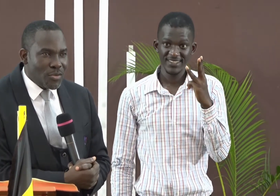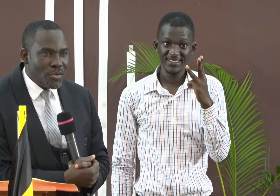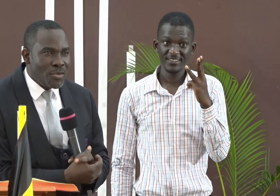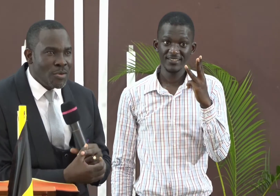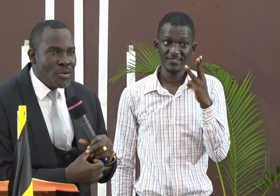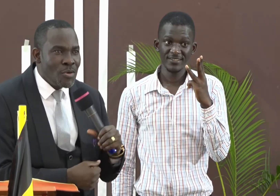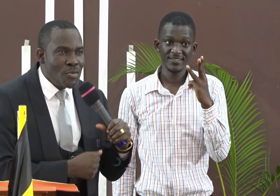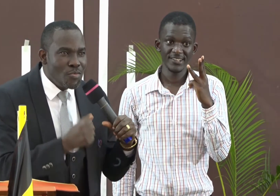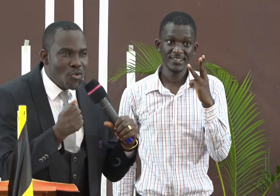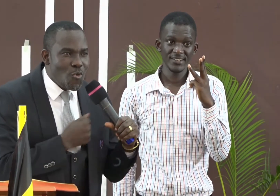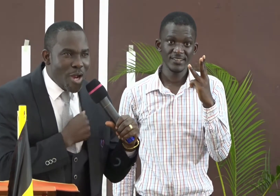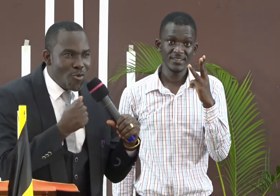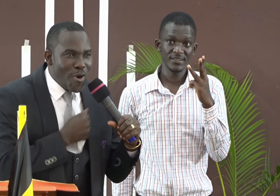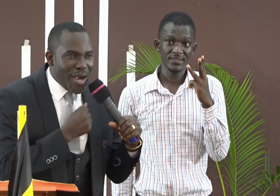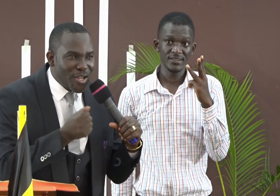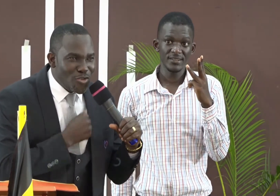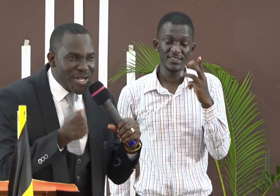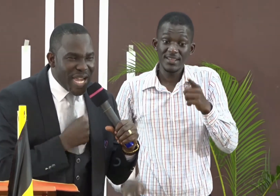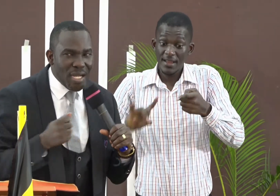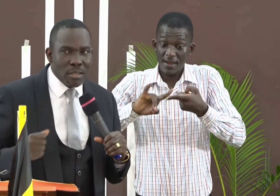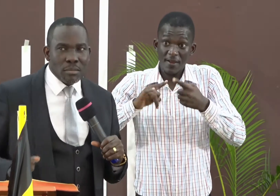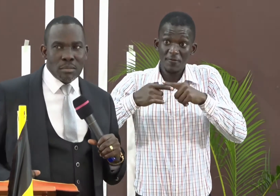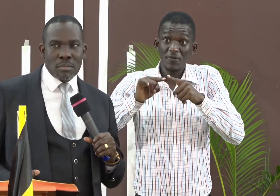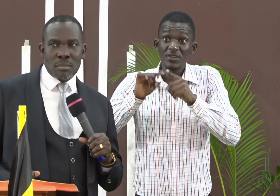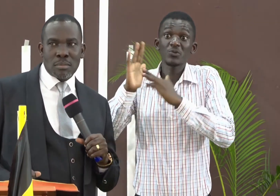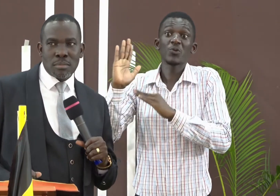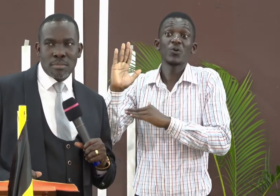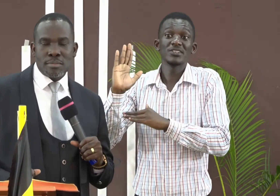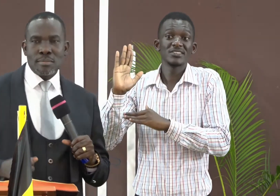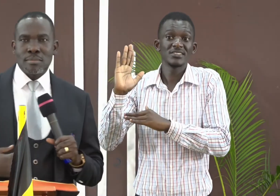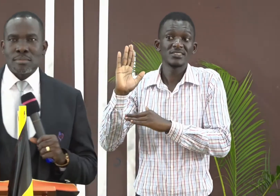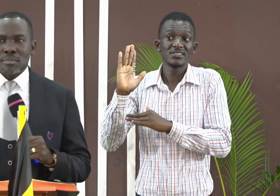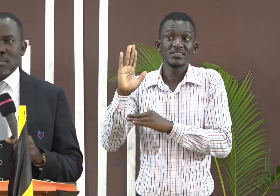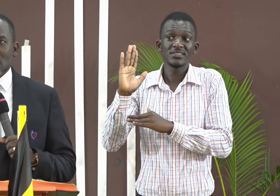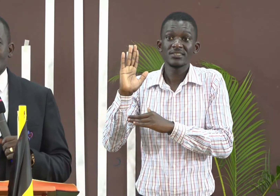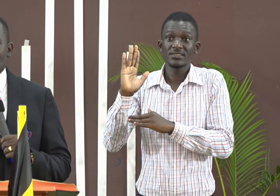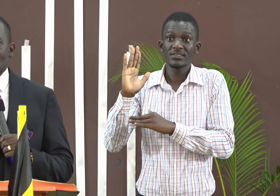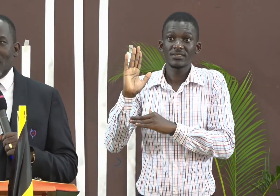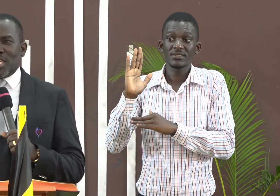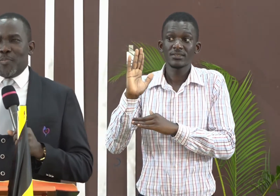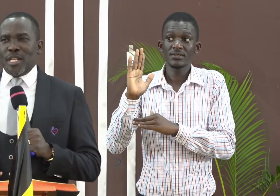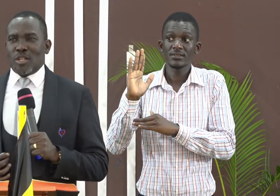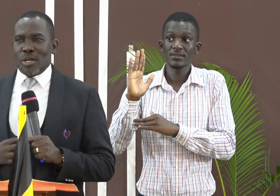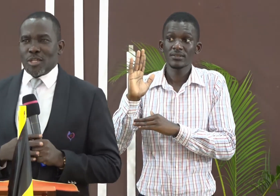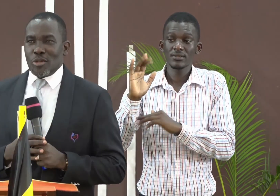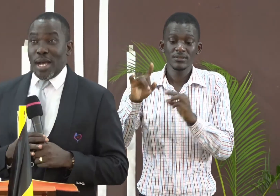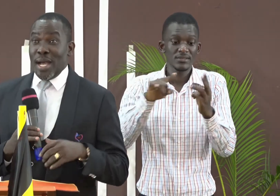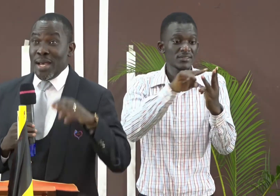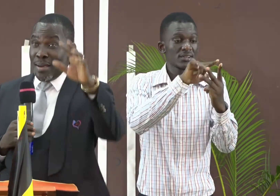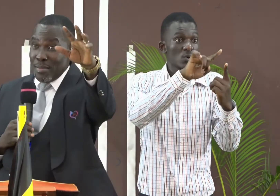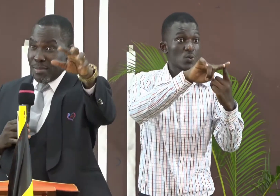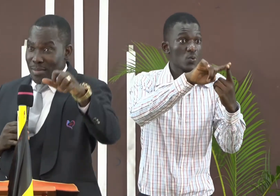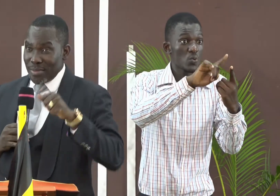Ekyokusatu. Thirdly, mukwano gwa Katonda. He was a friend of God. Damuchepeze